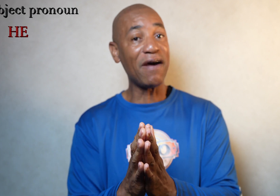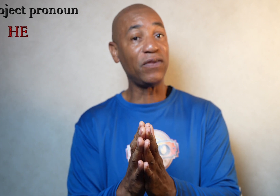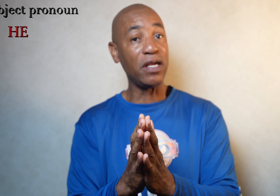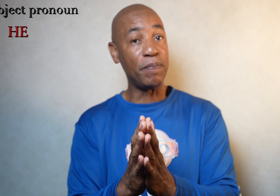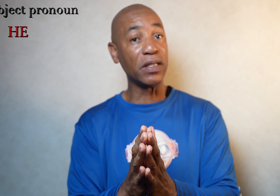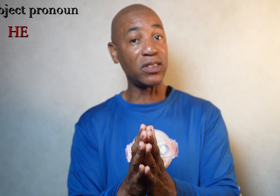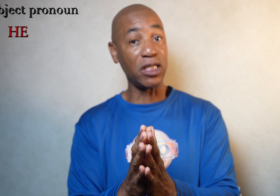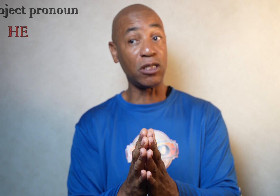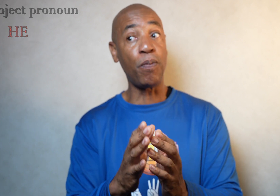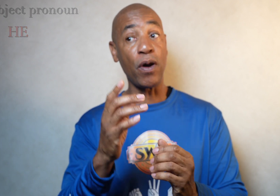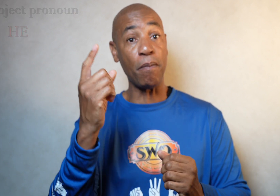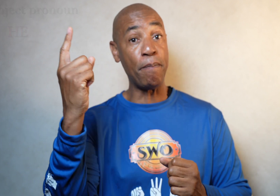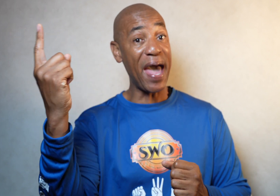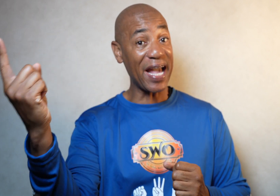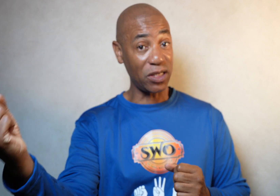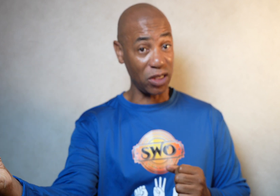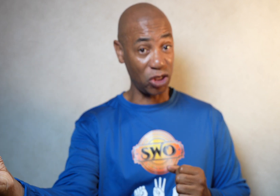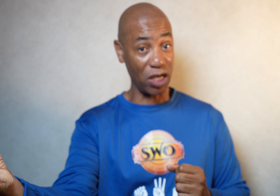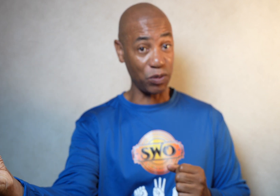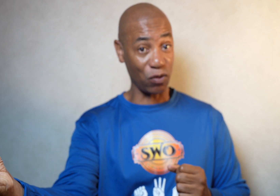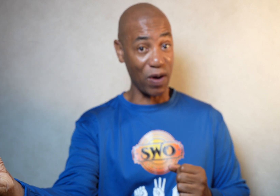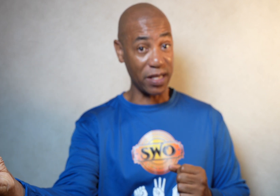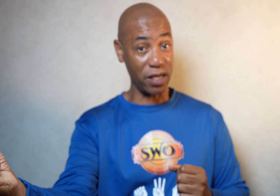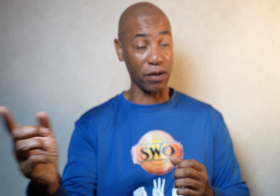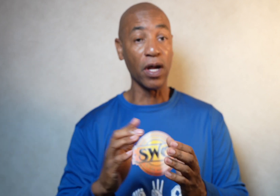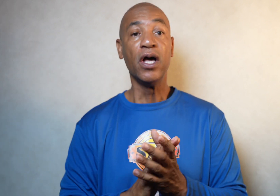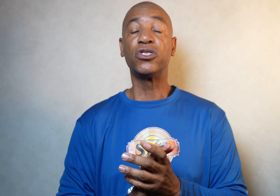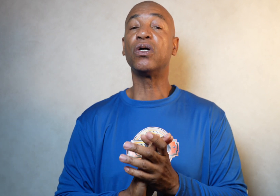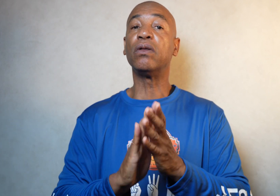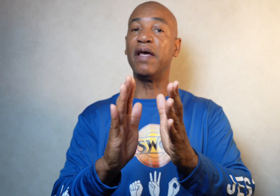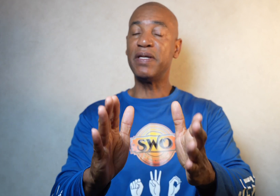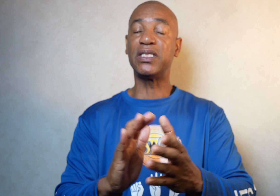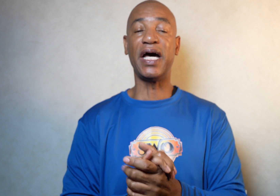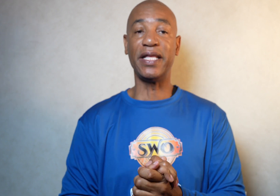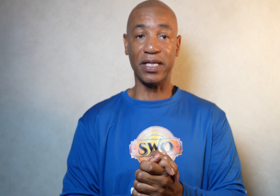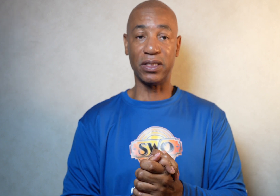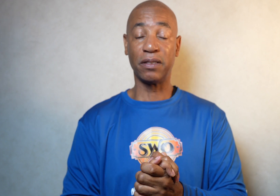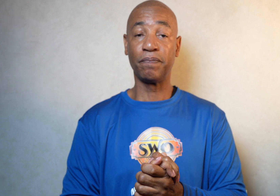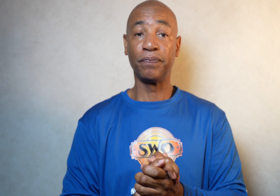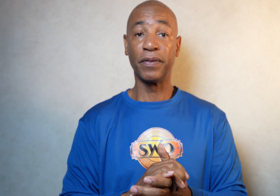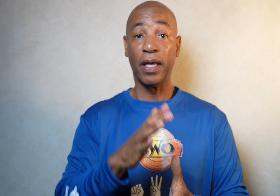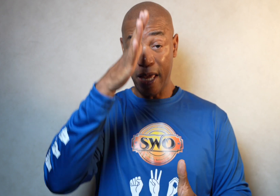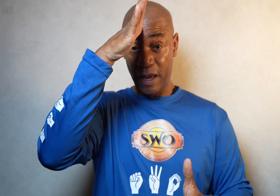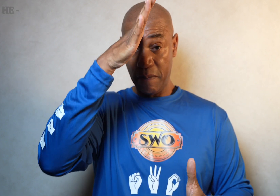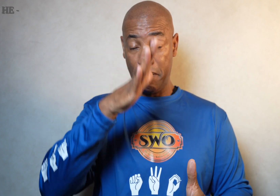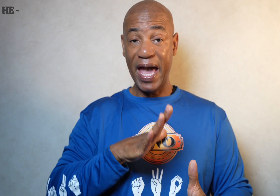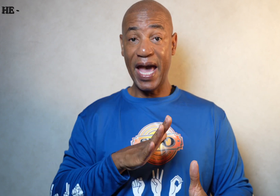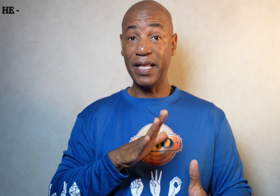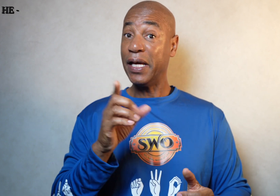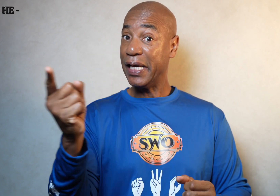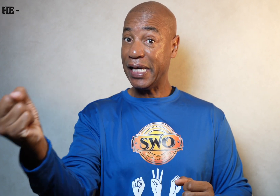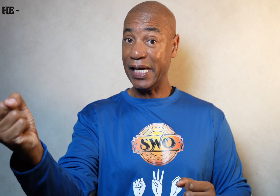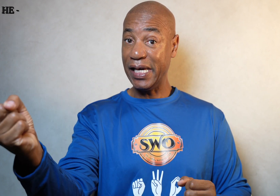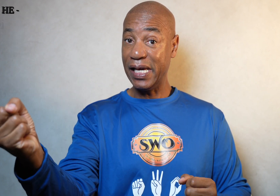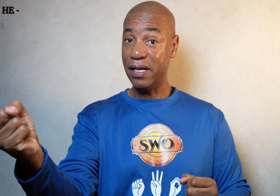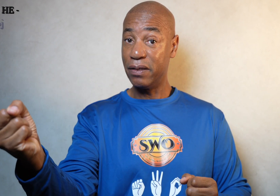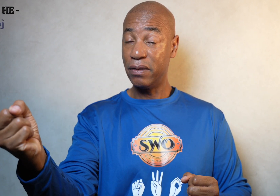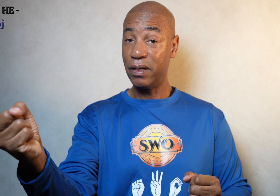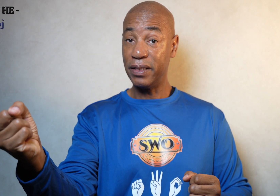the ability to point back to the subject right here. So let me sign this. Man, he, that's